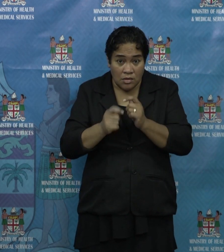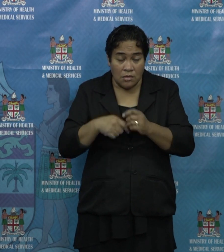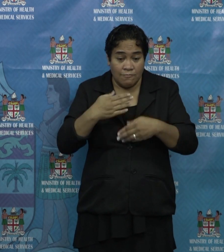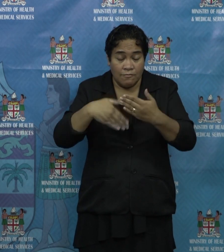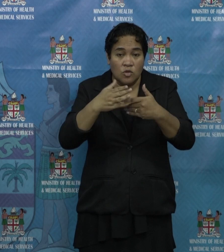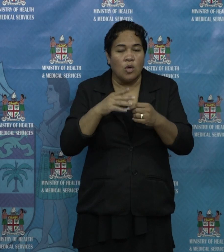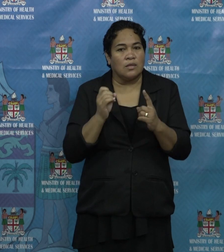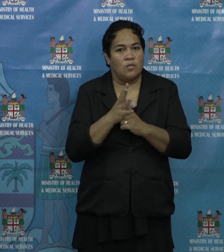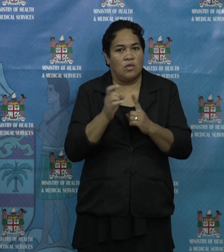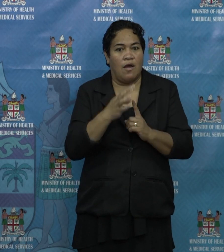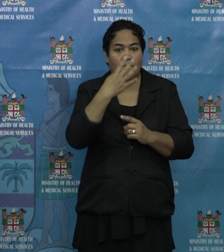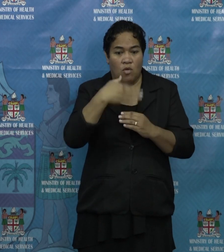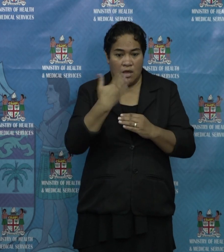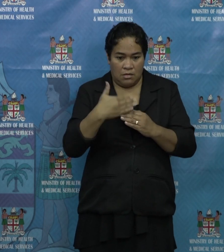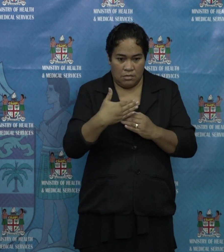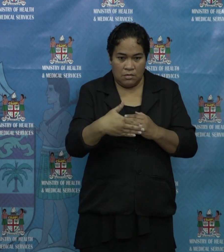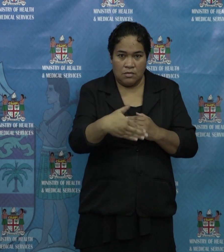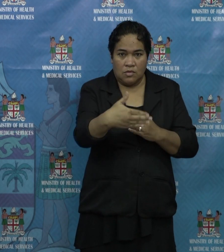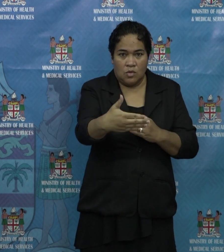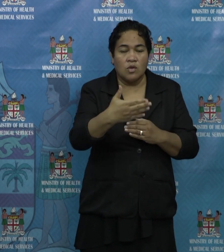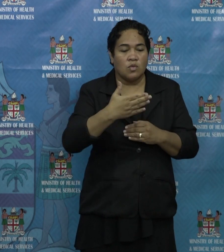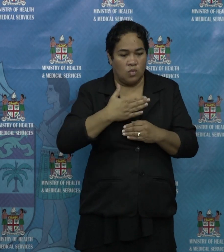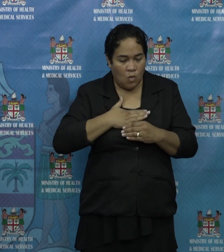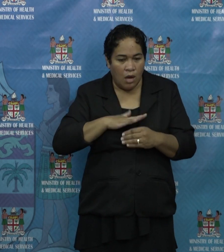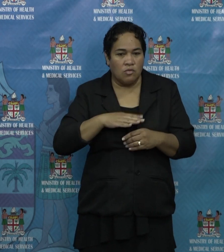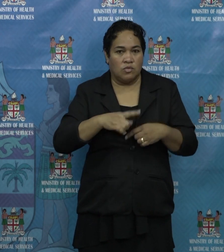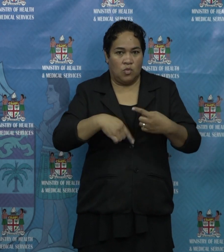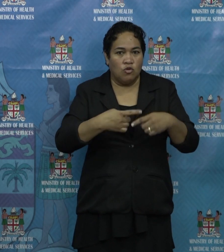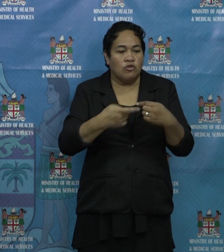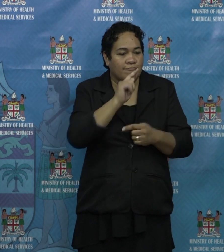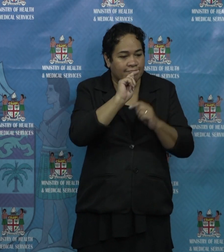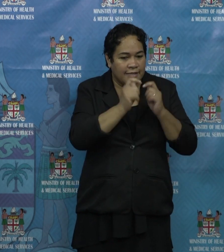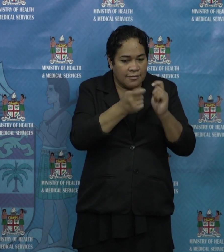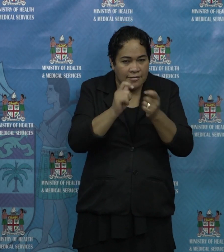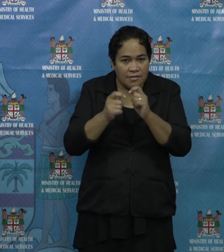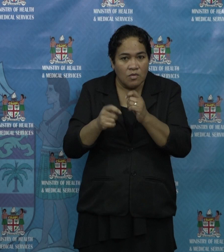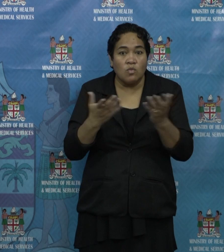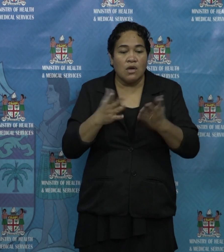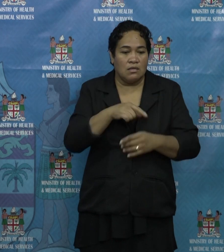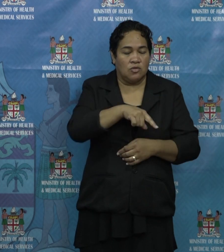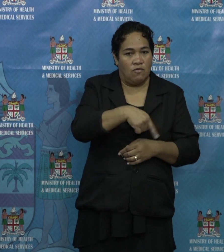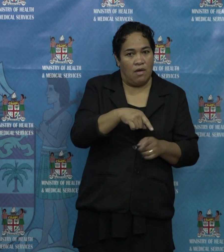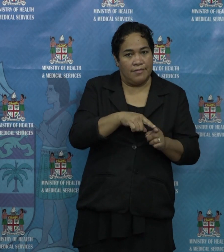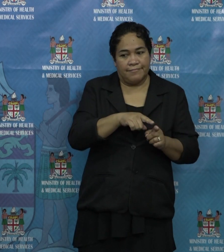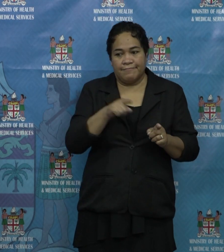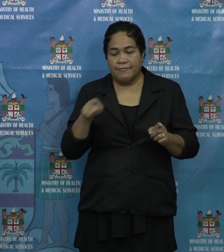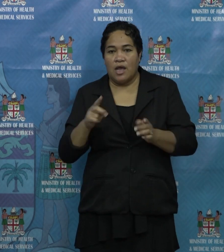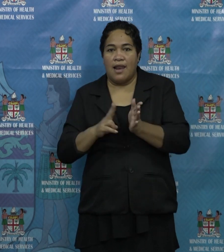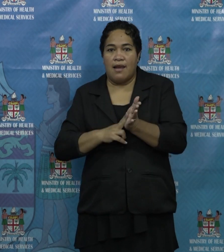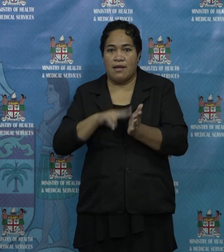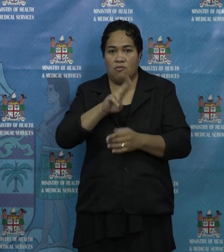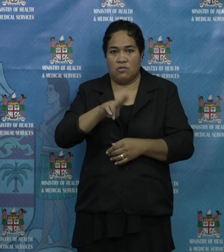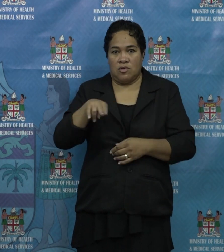days to identify and swab the contacts of existing cases in Suva and Nosori. That is